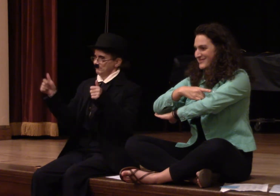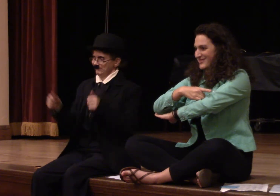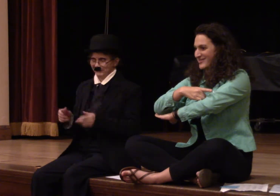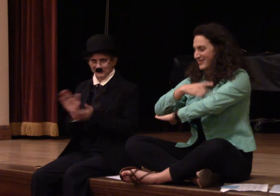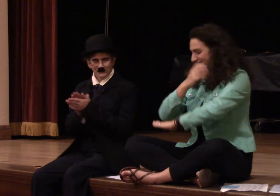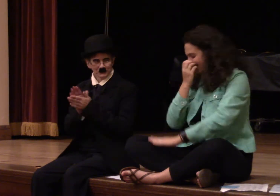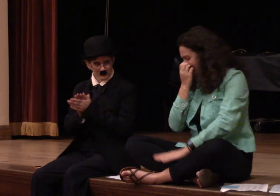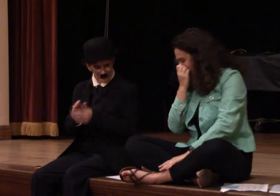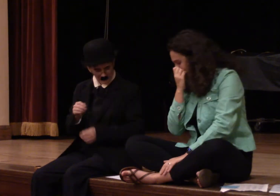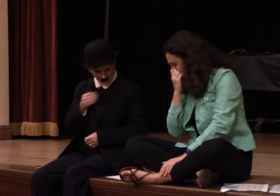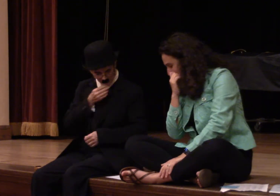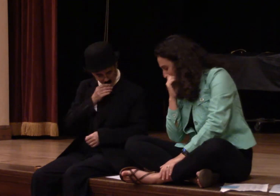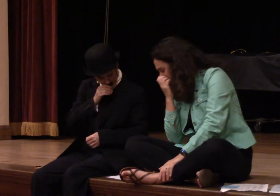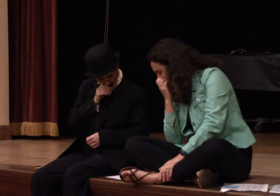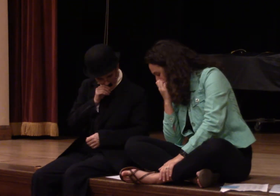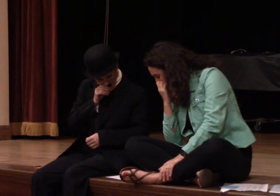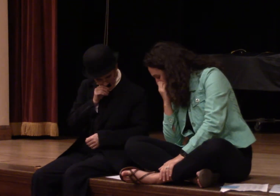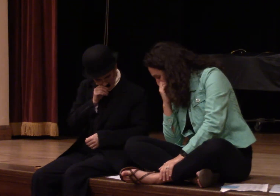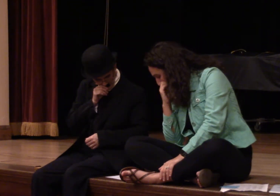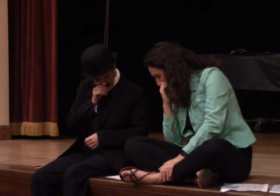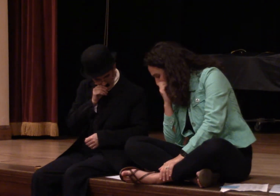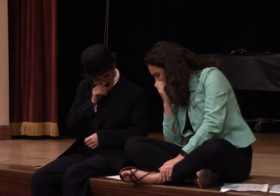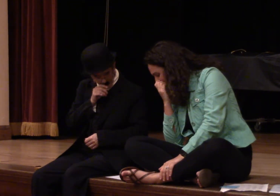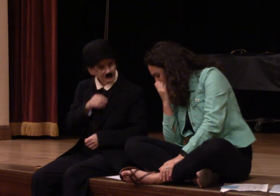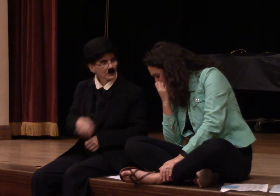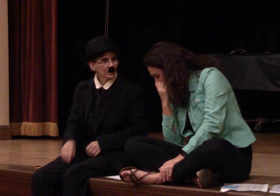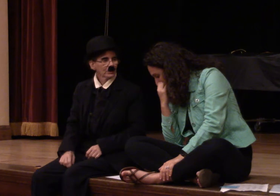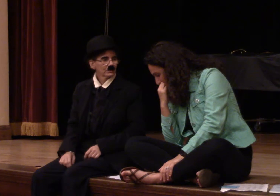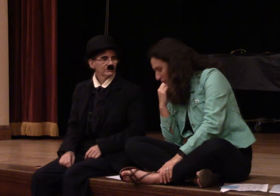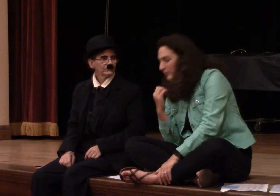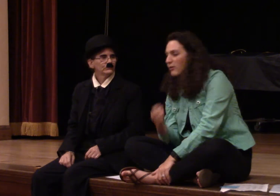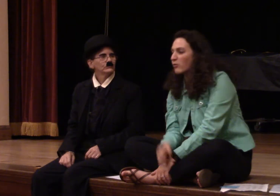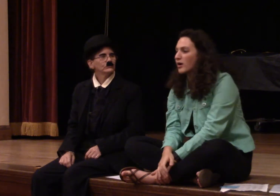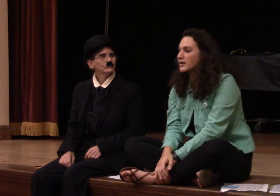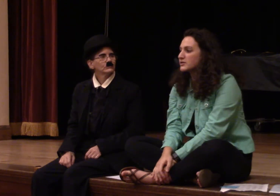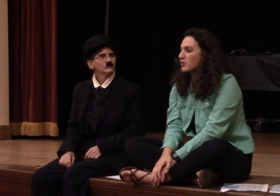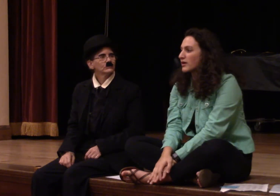Good. Good job. All right. What about what is your name?